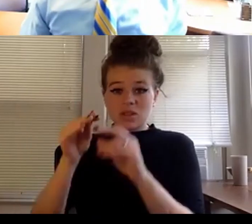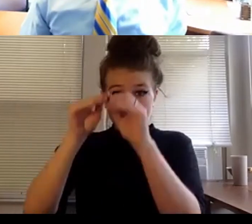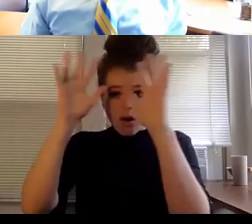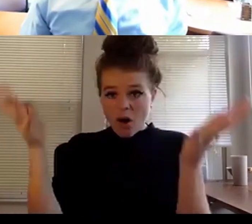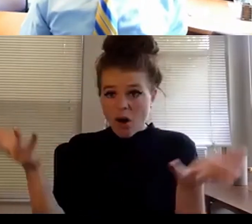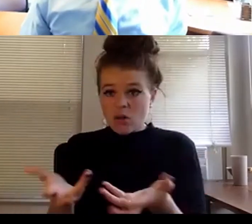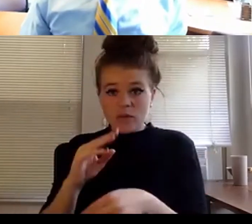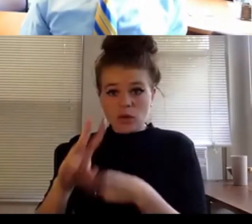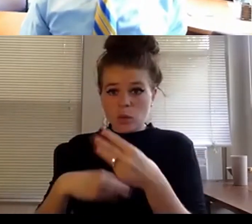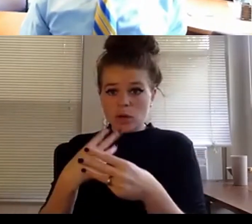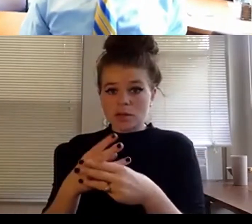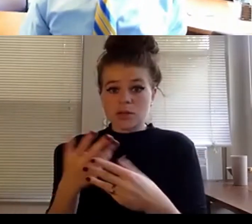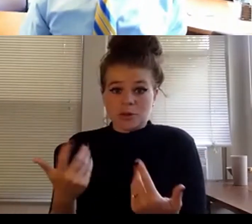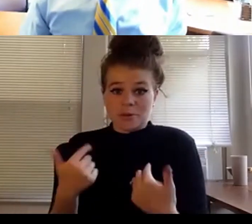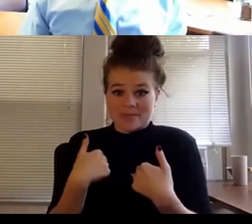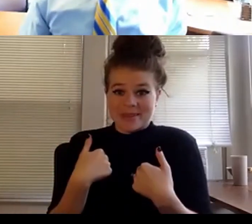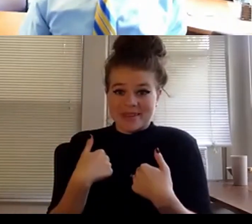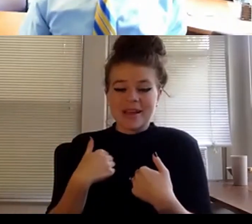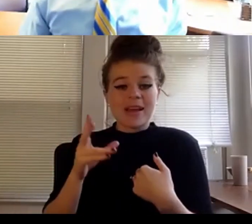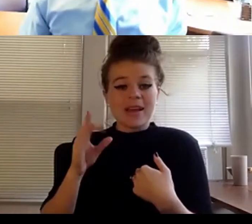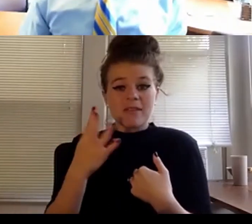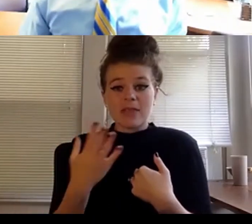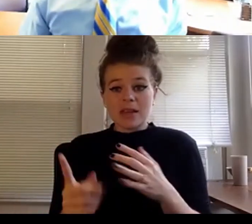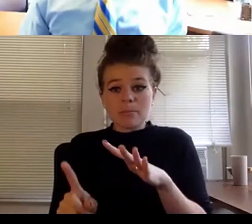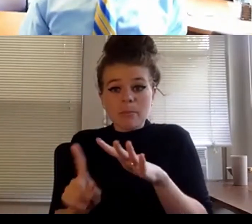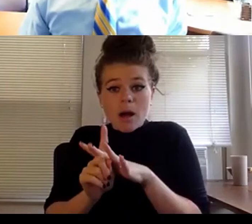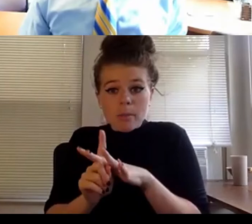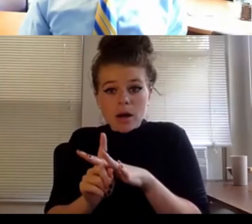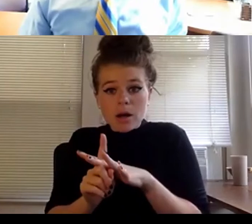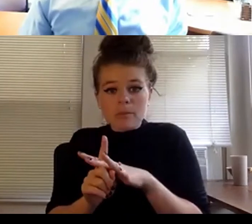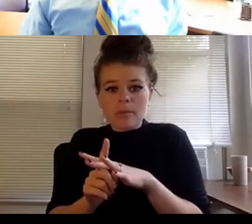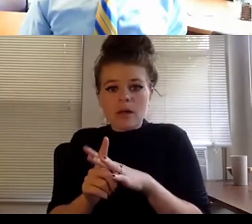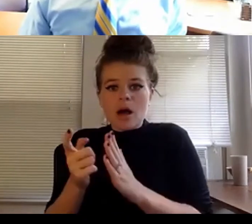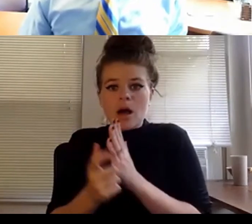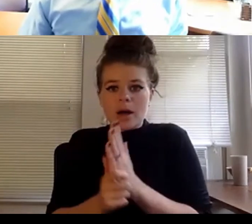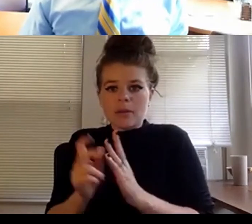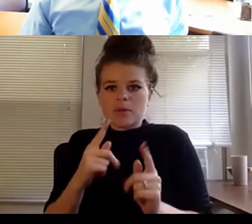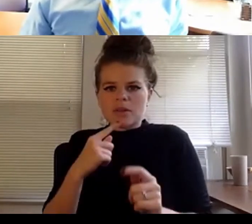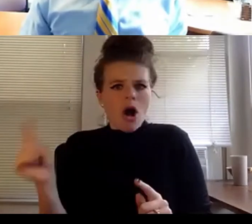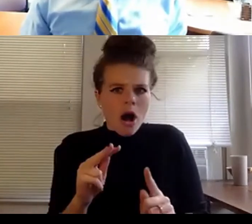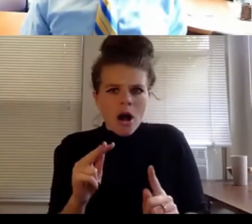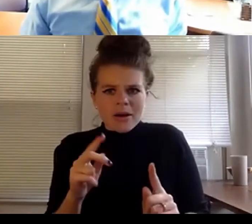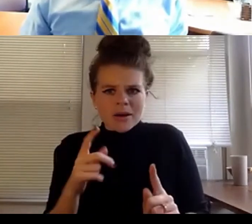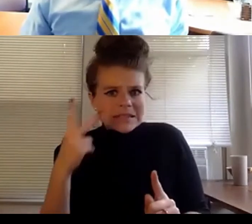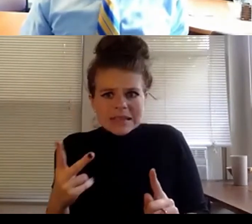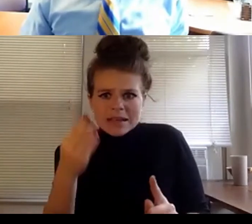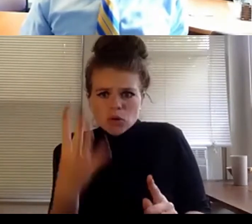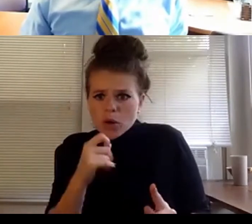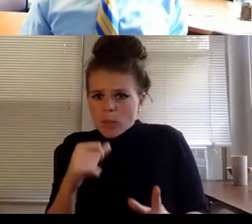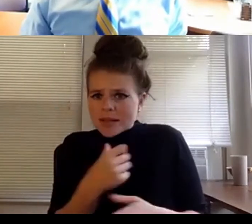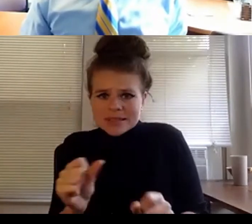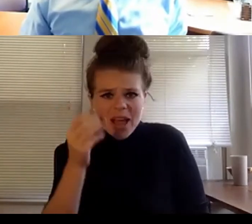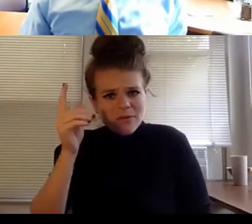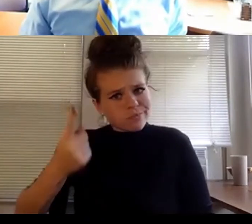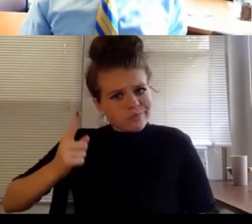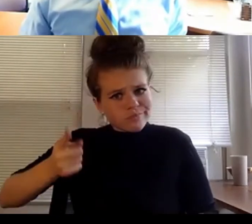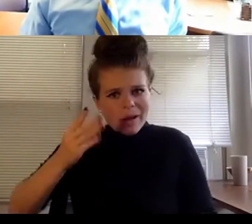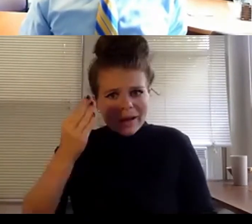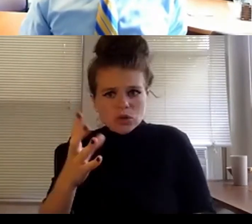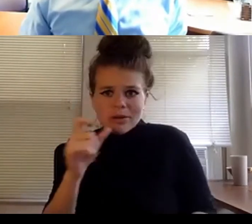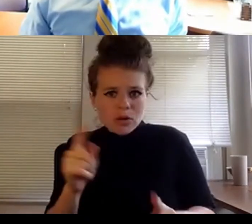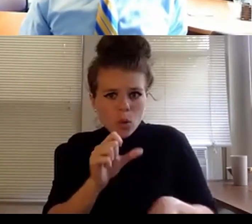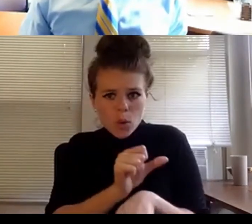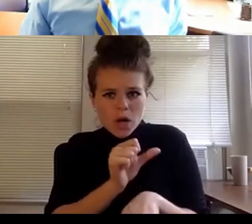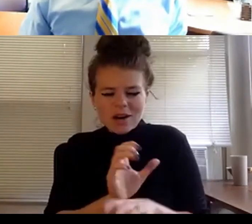And so here I am, when things come up, you people say, see, we told you it wasn't safe. We told you it's not going to work. And